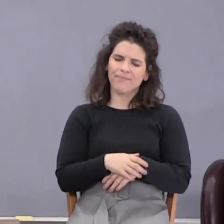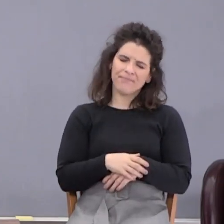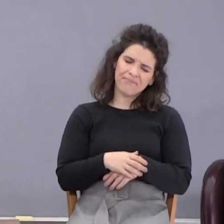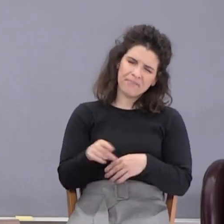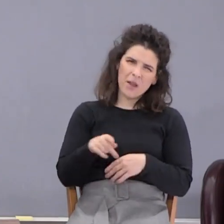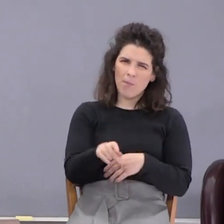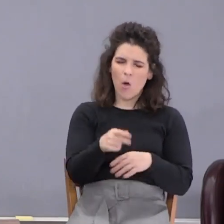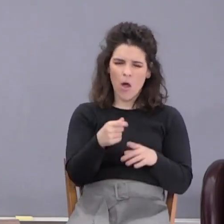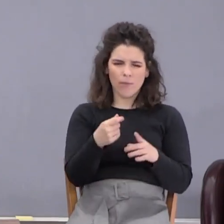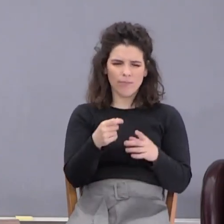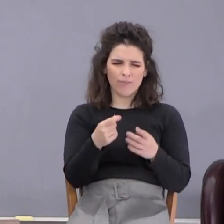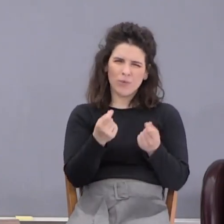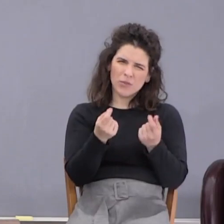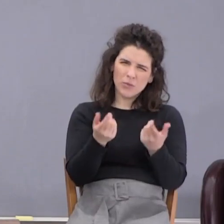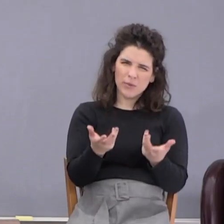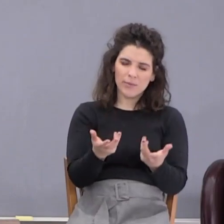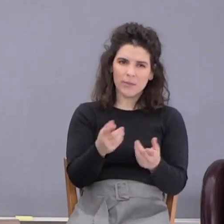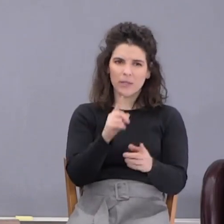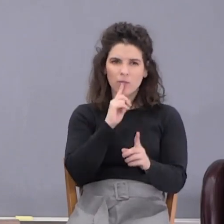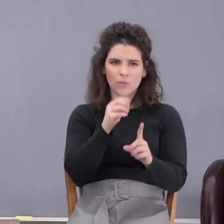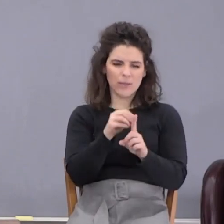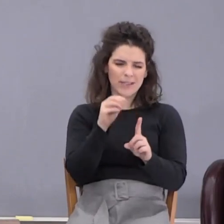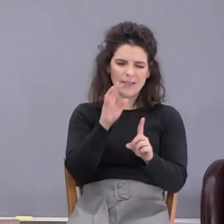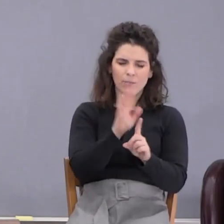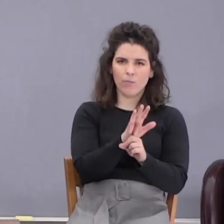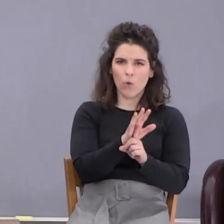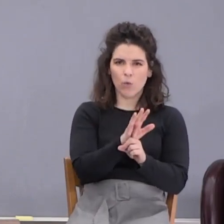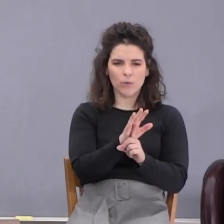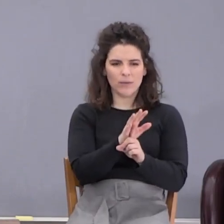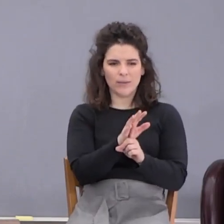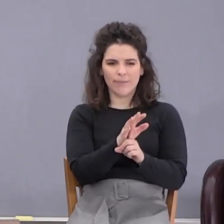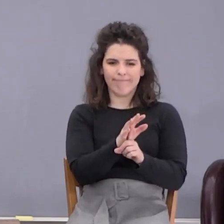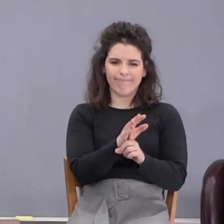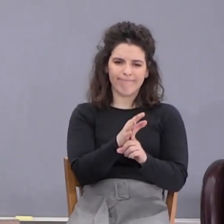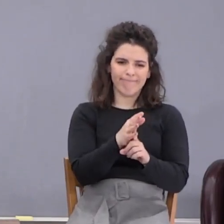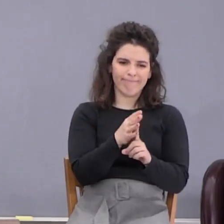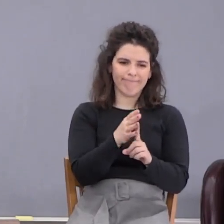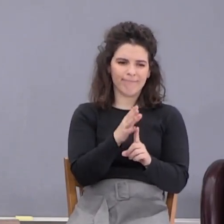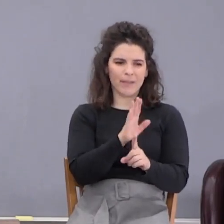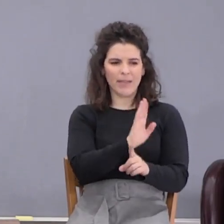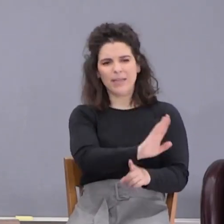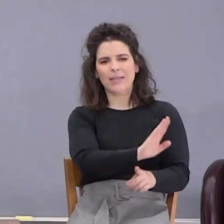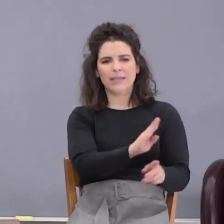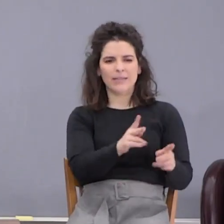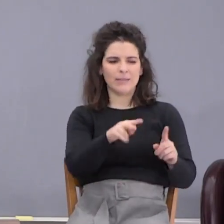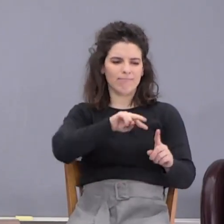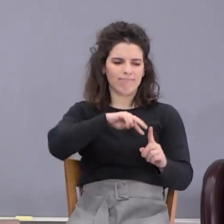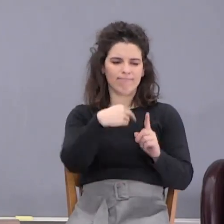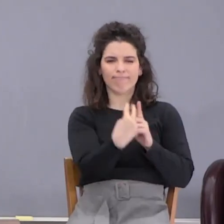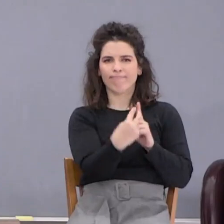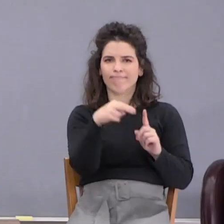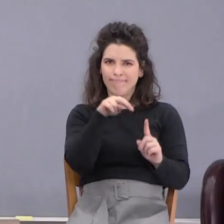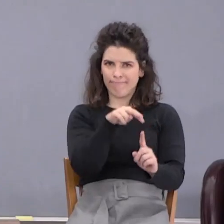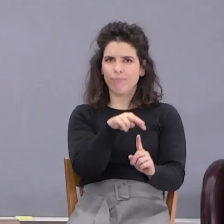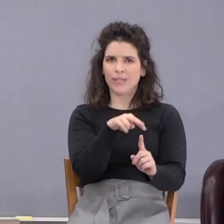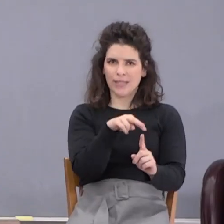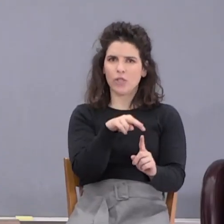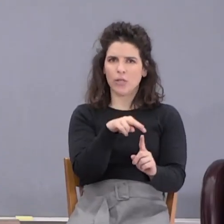he's exposing the position. He's exposing where